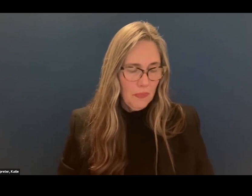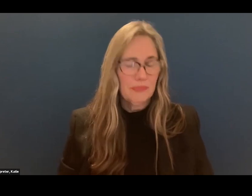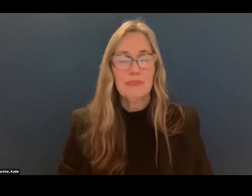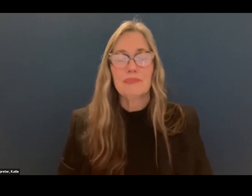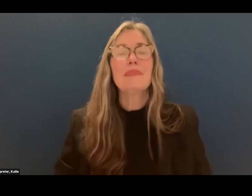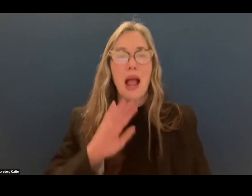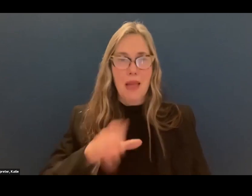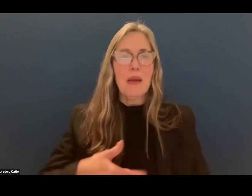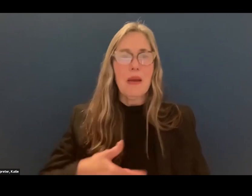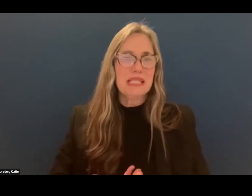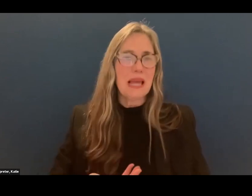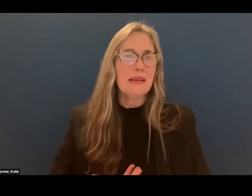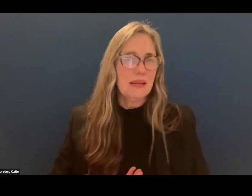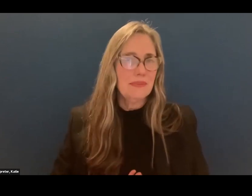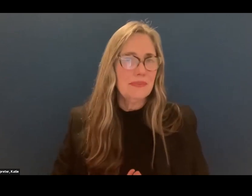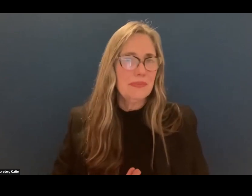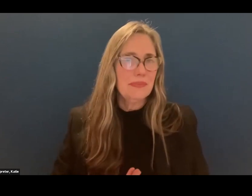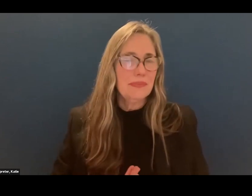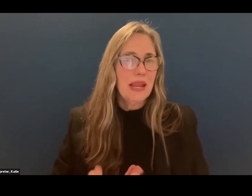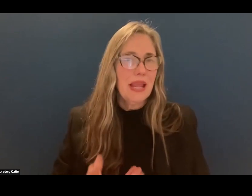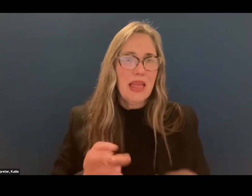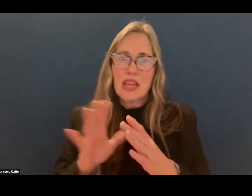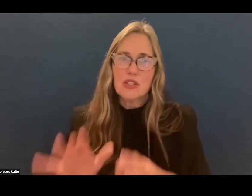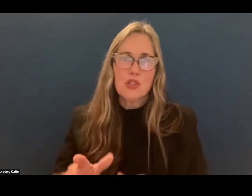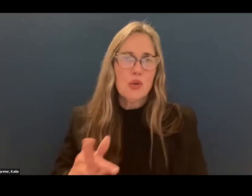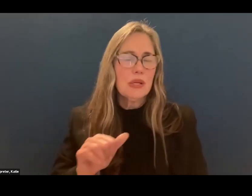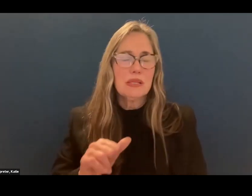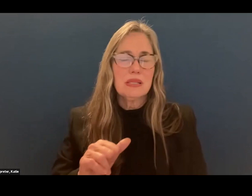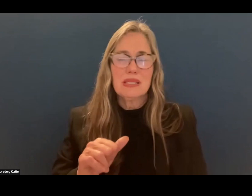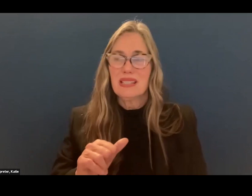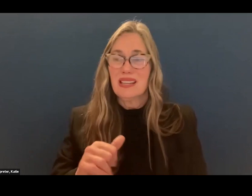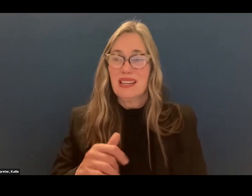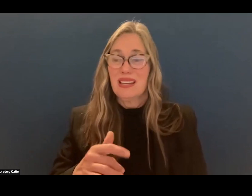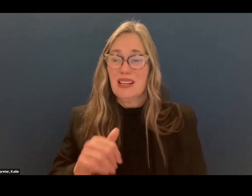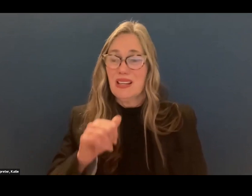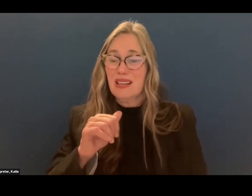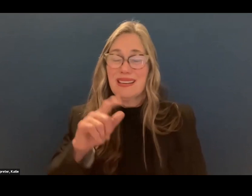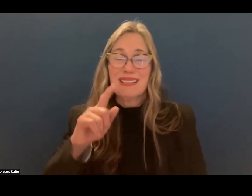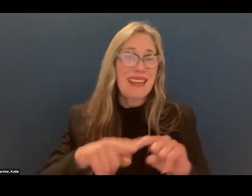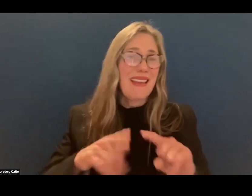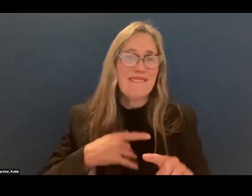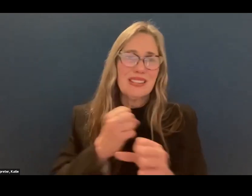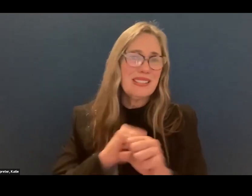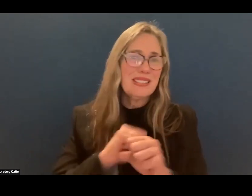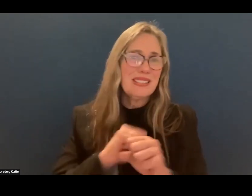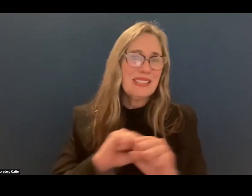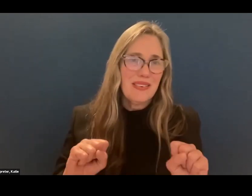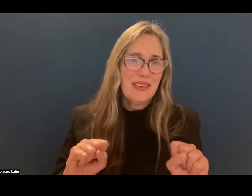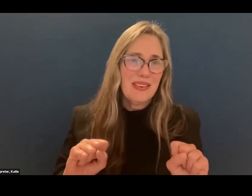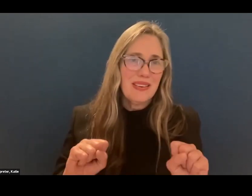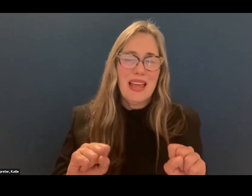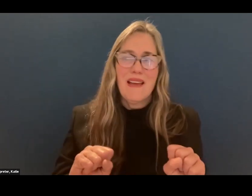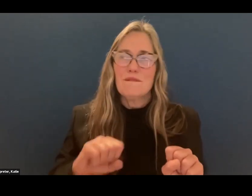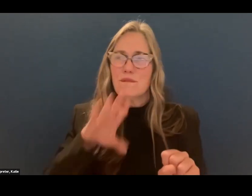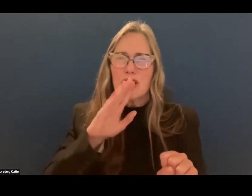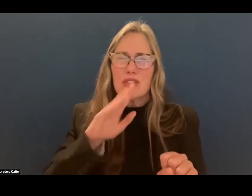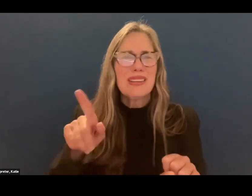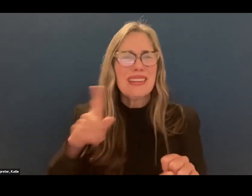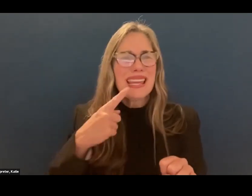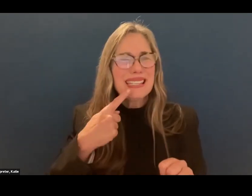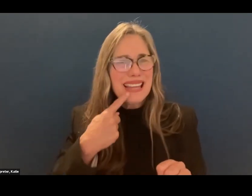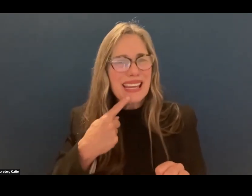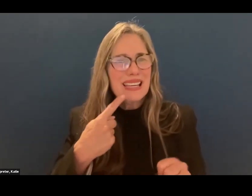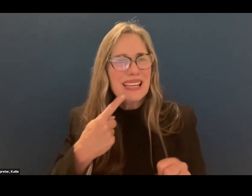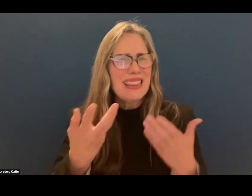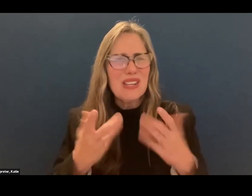very upset that our kids don't feel safe, and that this is not a place that they want to come. And even if